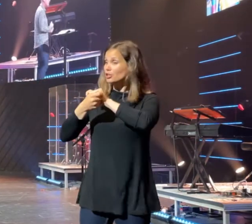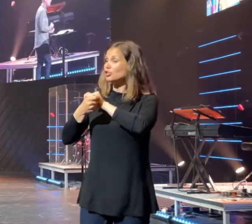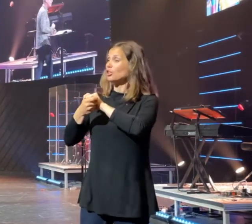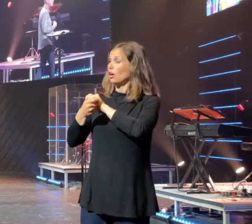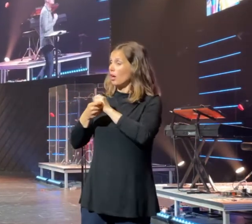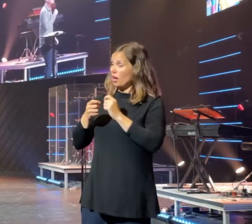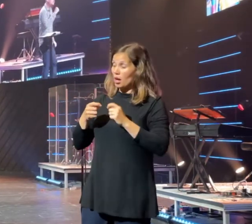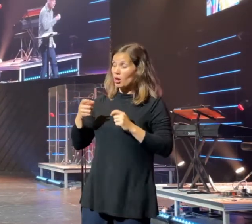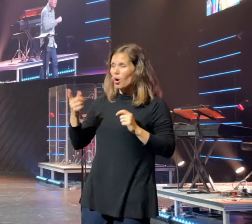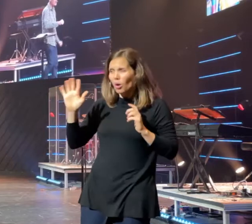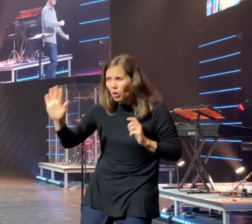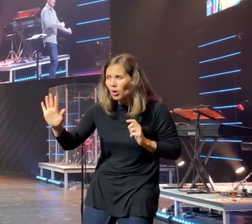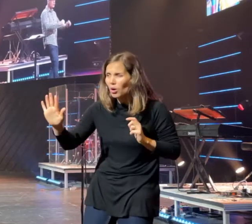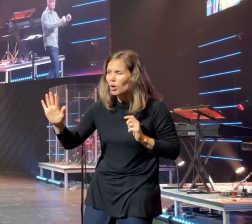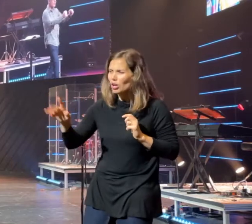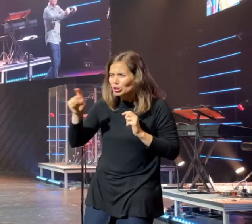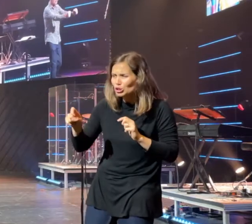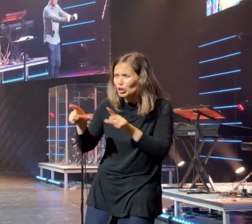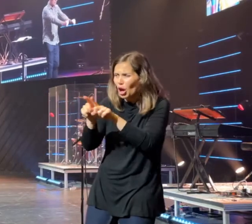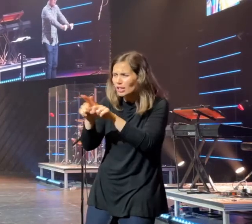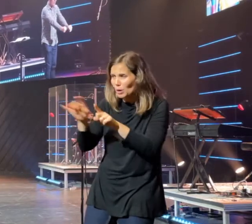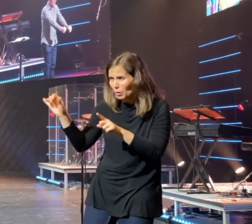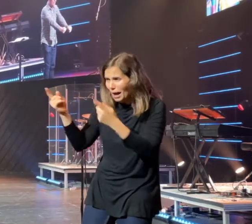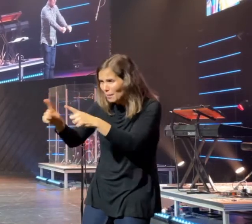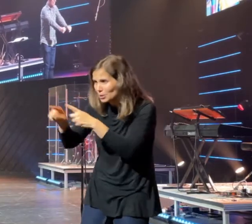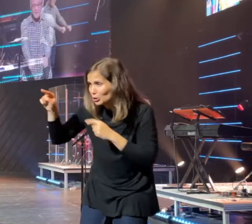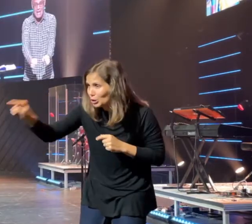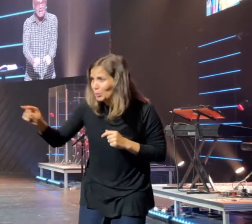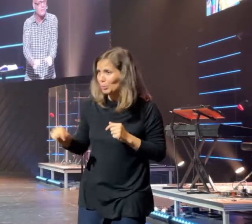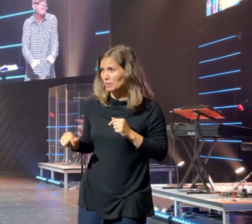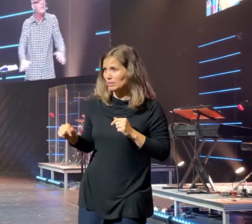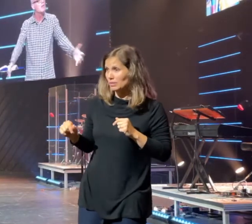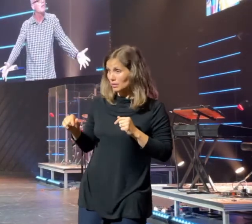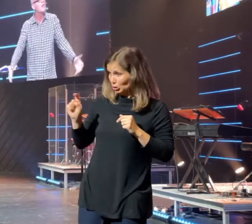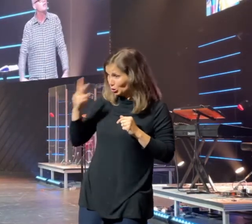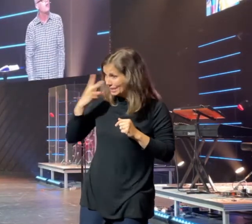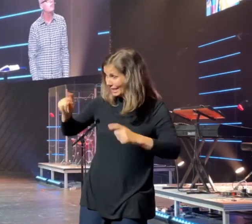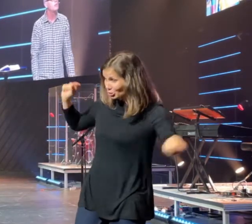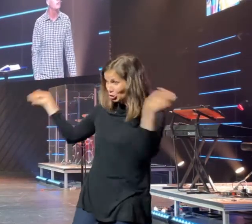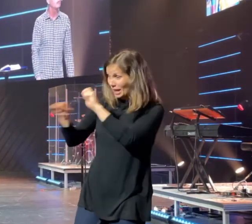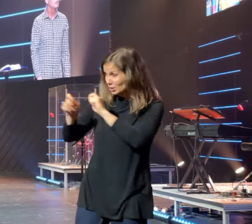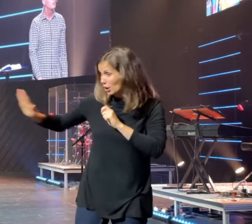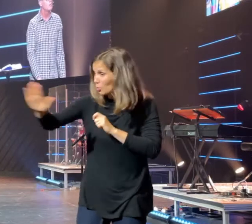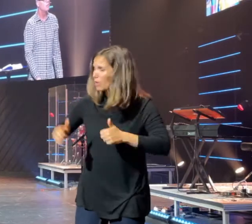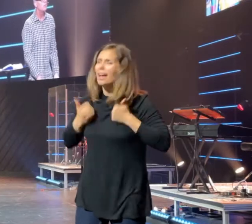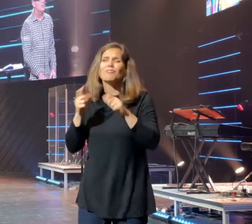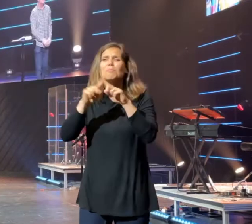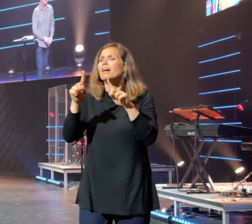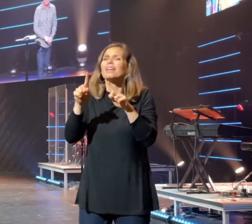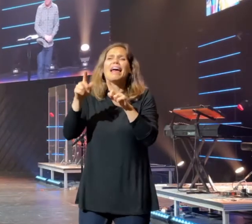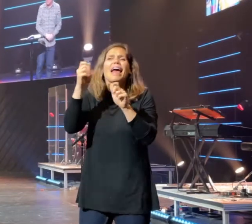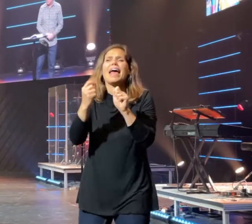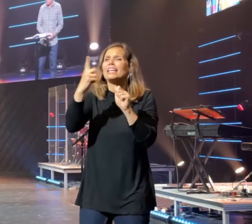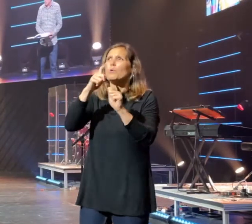taken root in my life, should also take place in your lives and in the lives of all people who